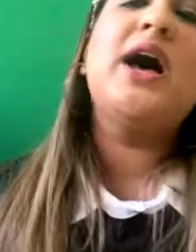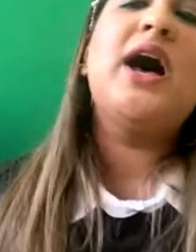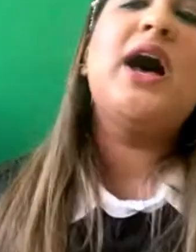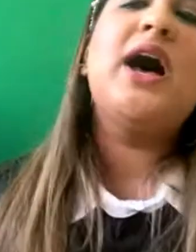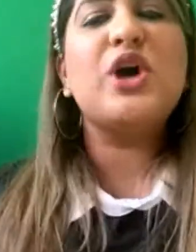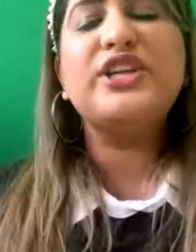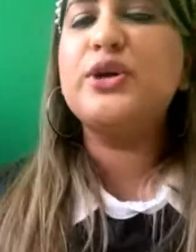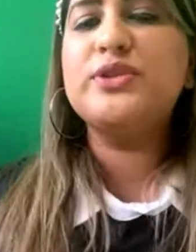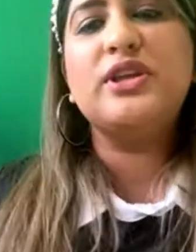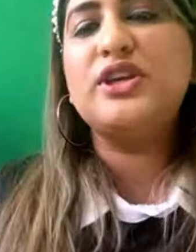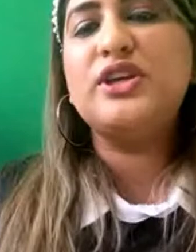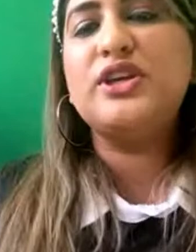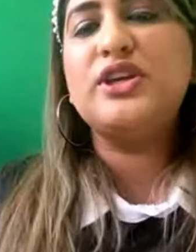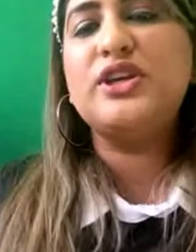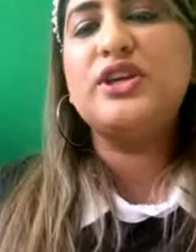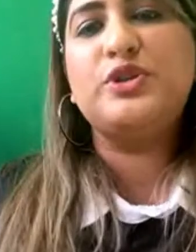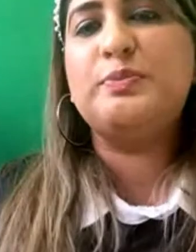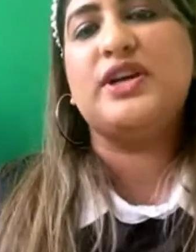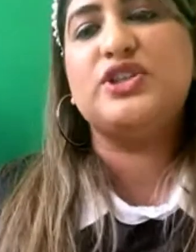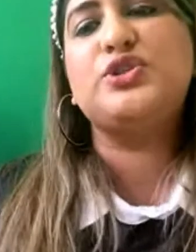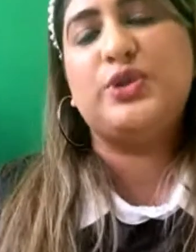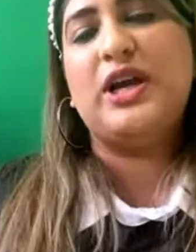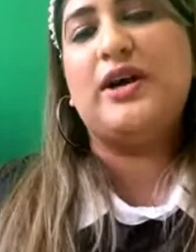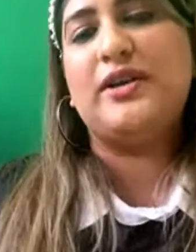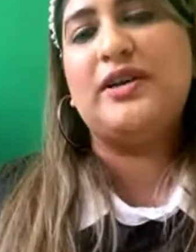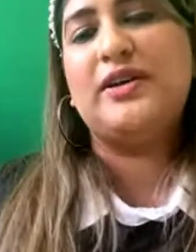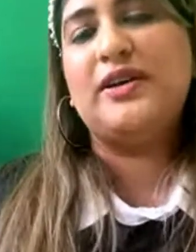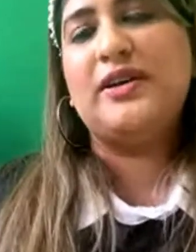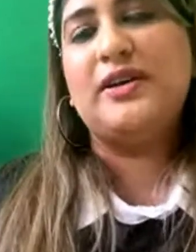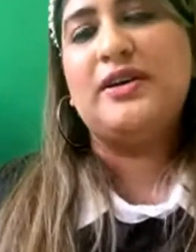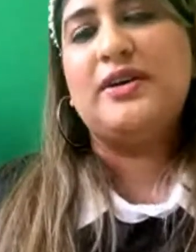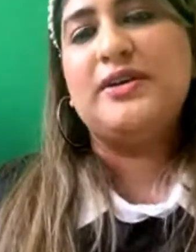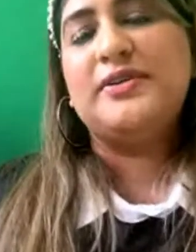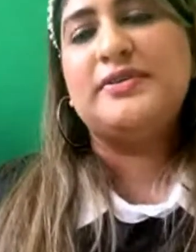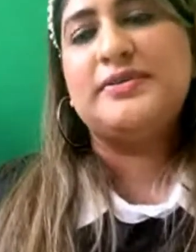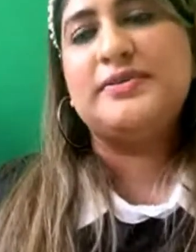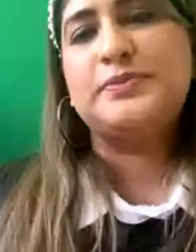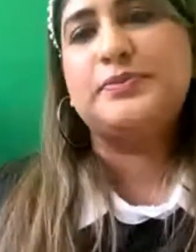them. So I don't think it would be difficult to learn.